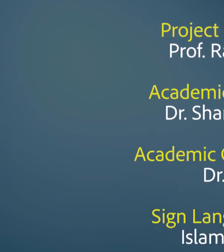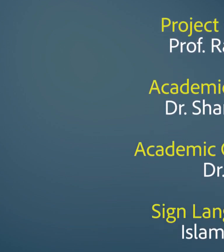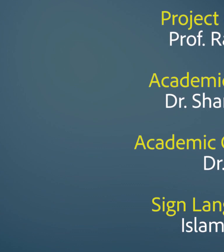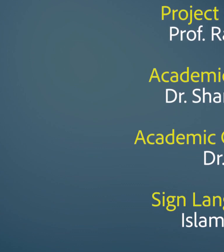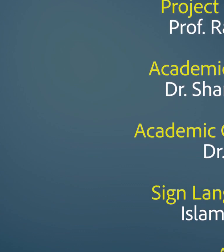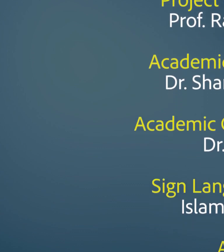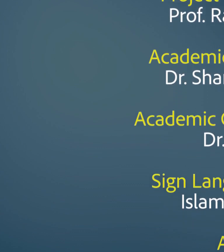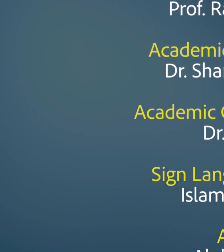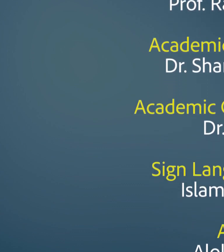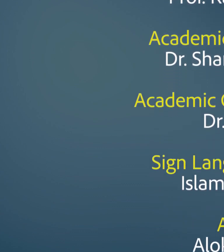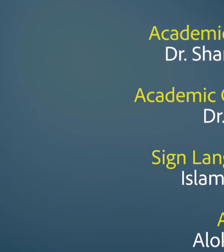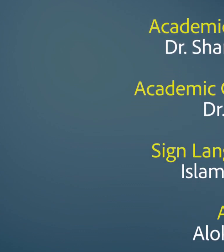Let's work in pairs.